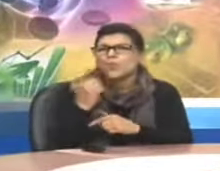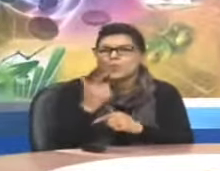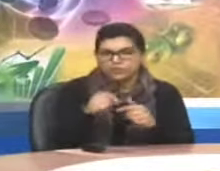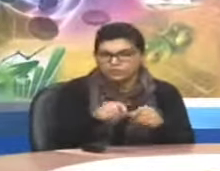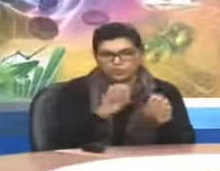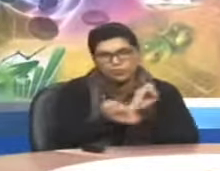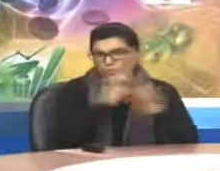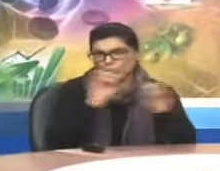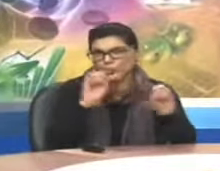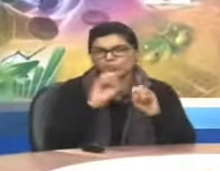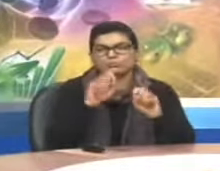waste material